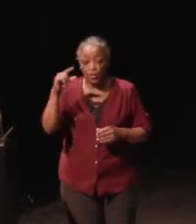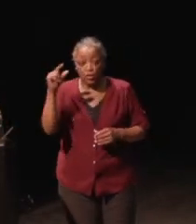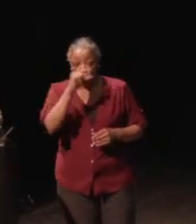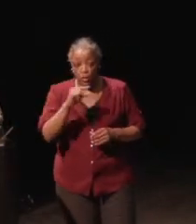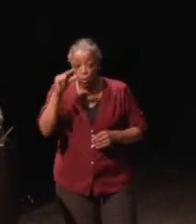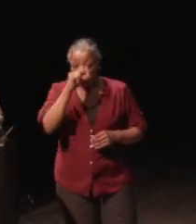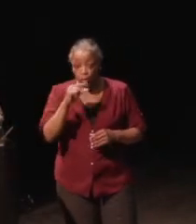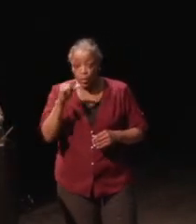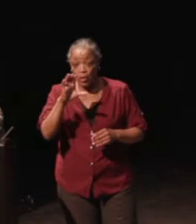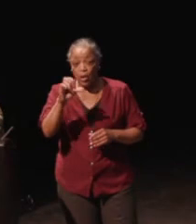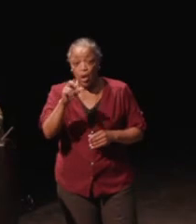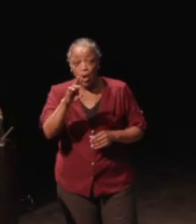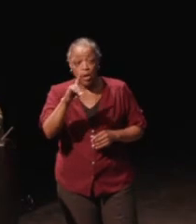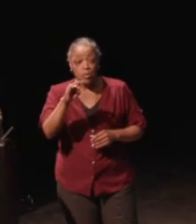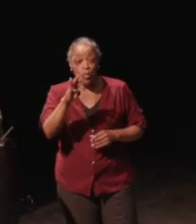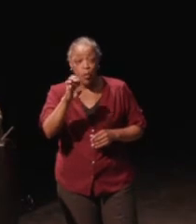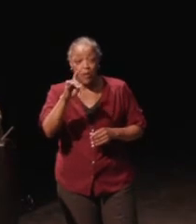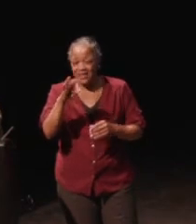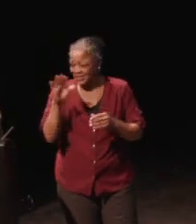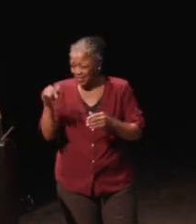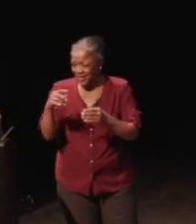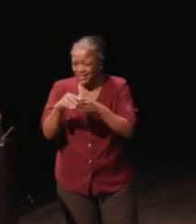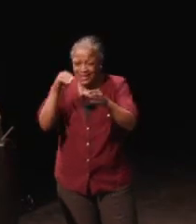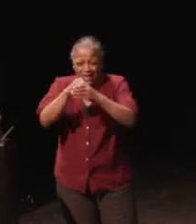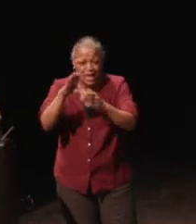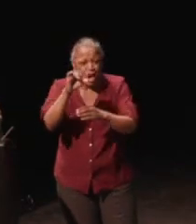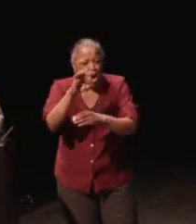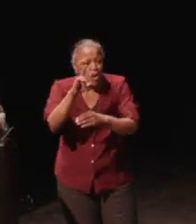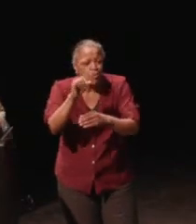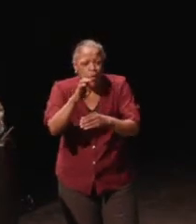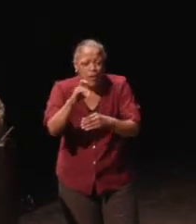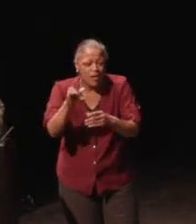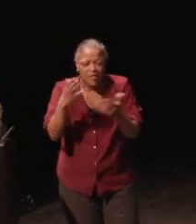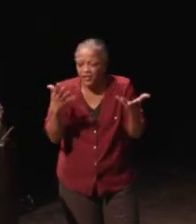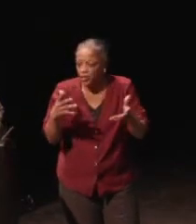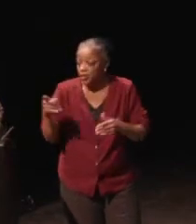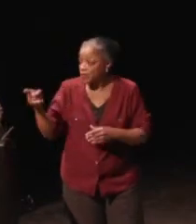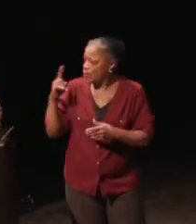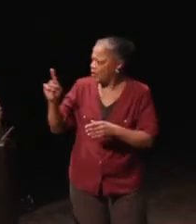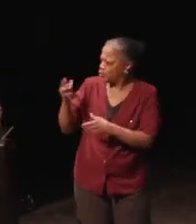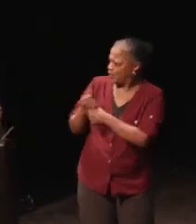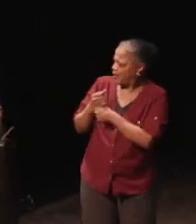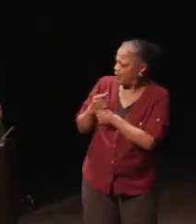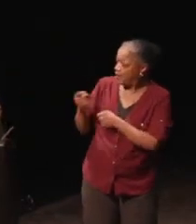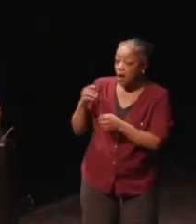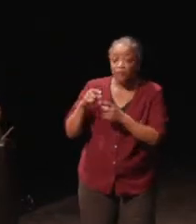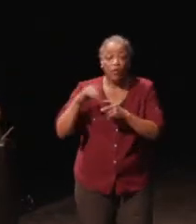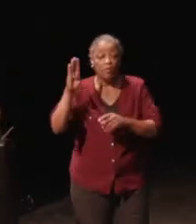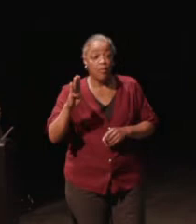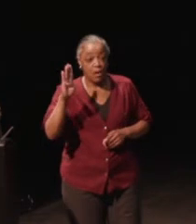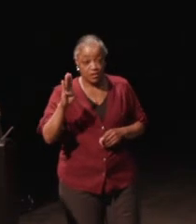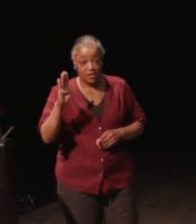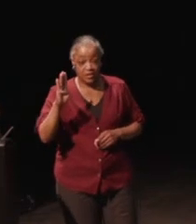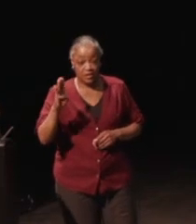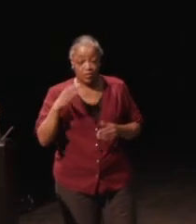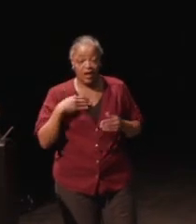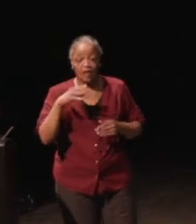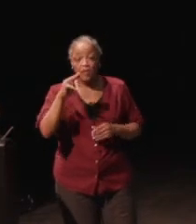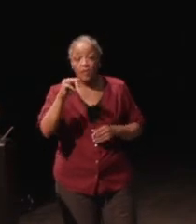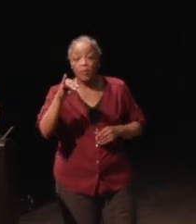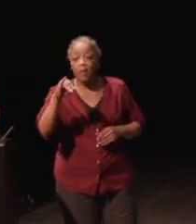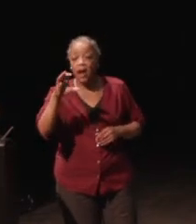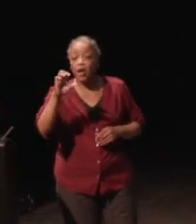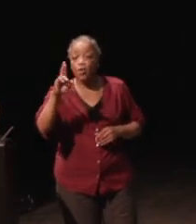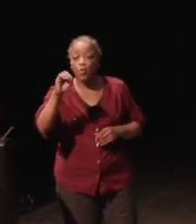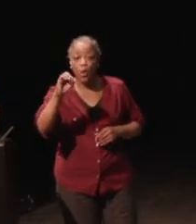is this in some cardboard. So I got these from, I'm from Boston, so we have Micro Center.